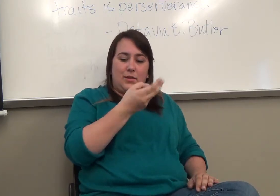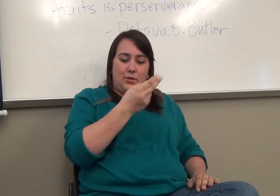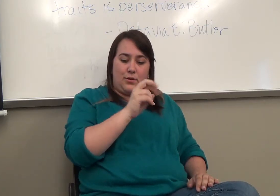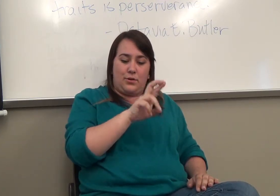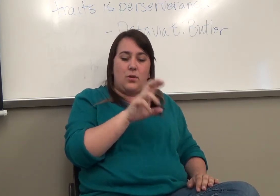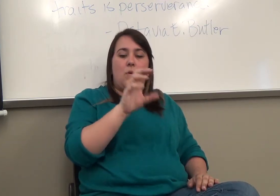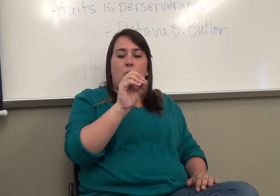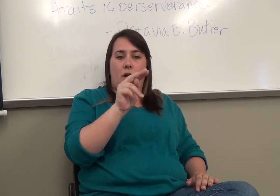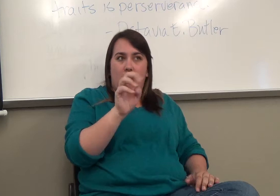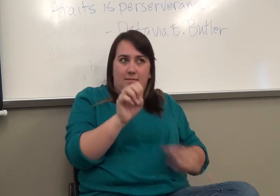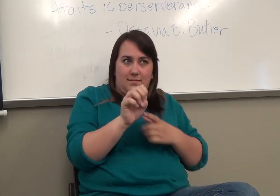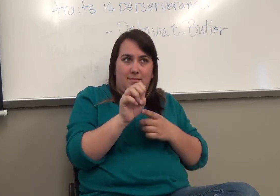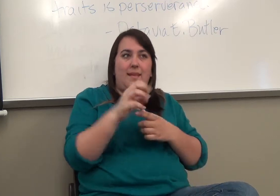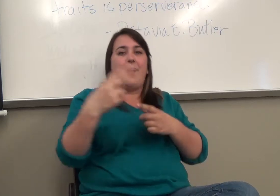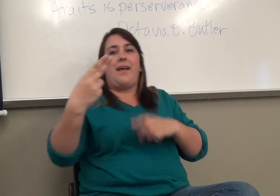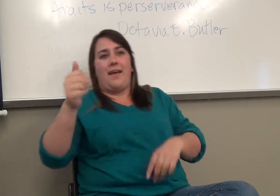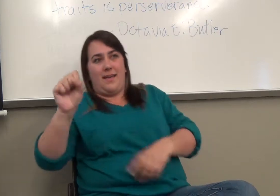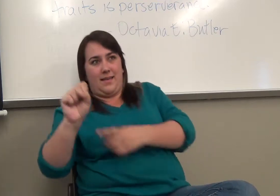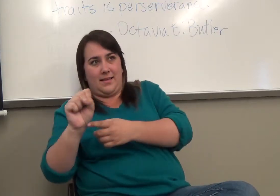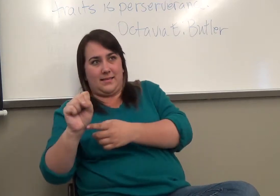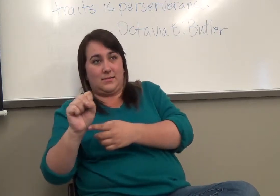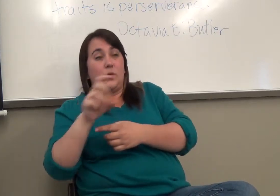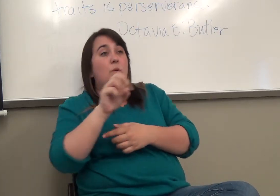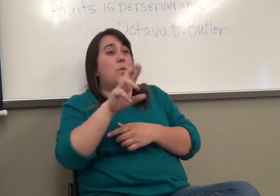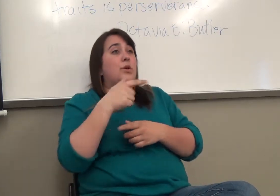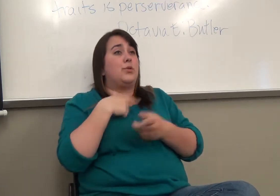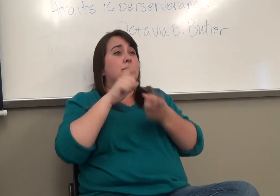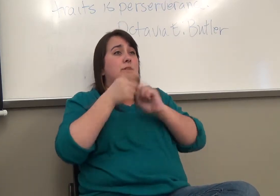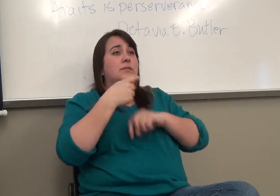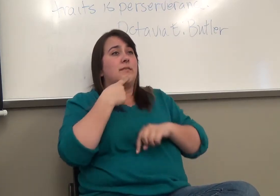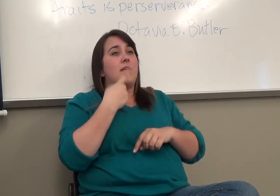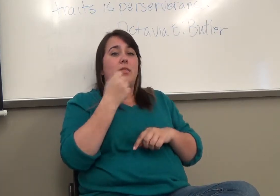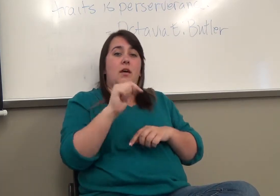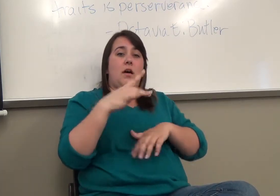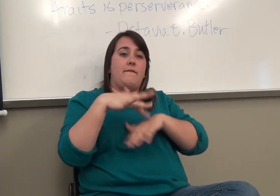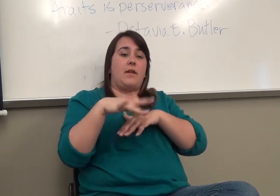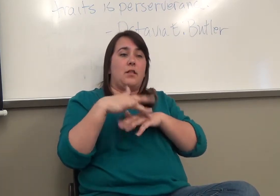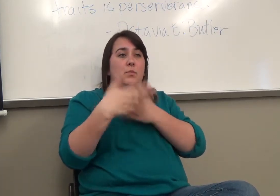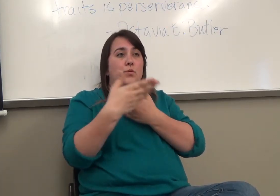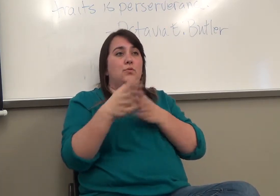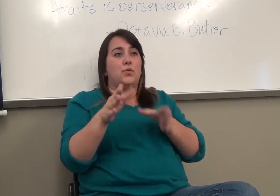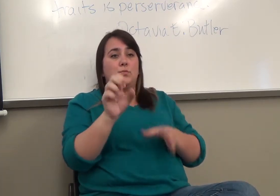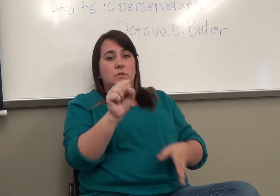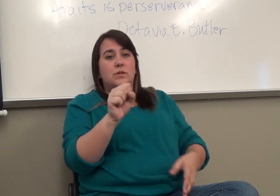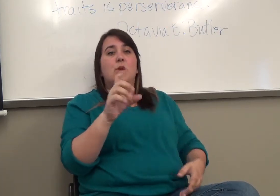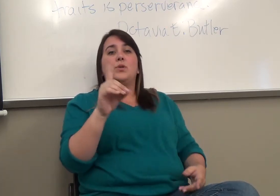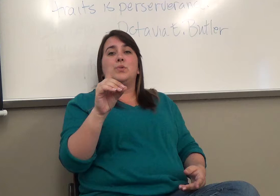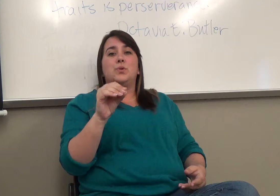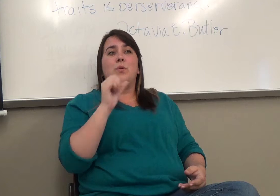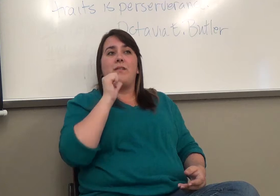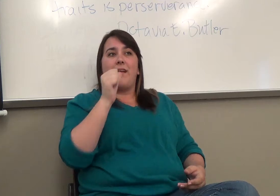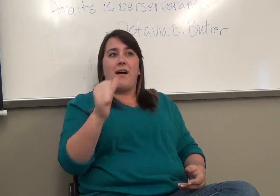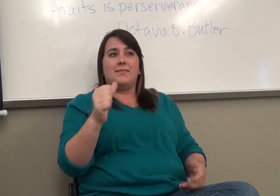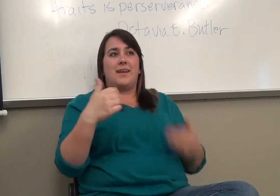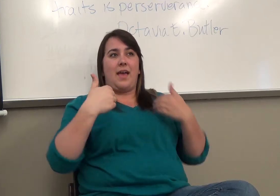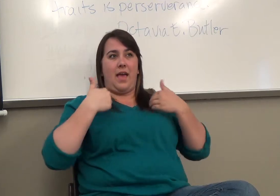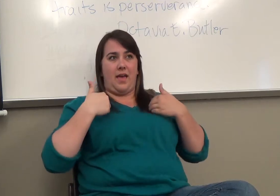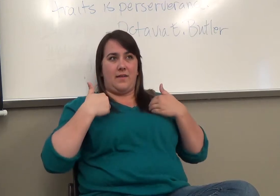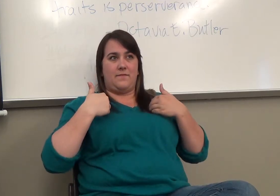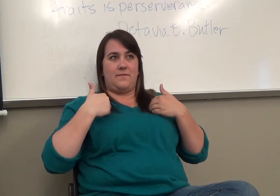you could change it and say the available rooms do not have. Then your subject is rooms. But the way